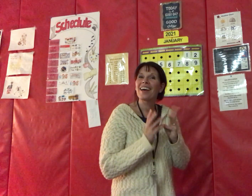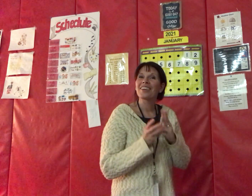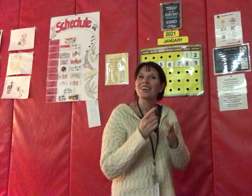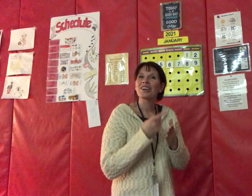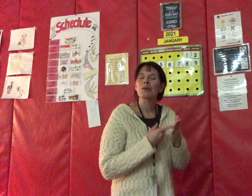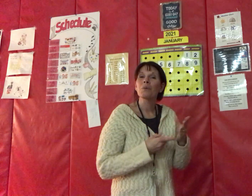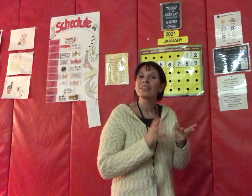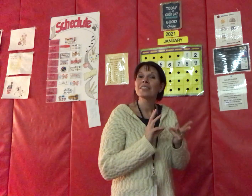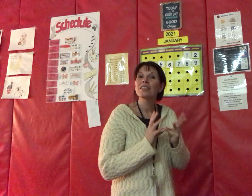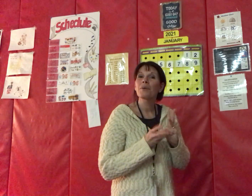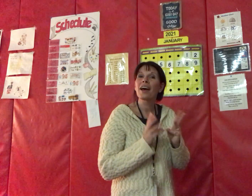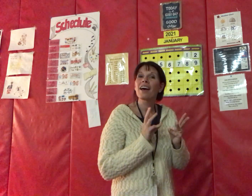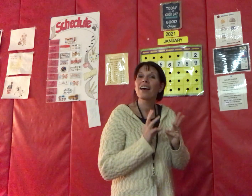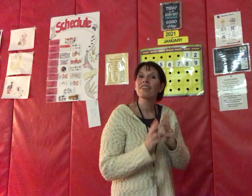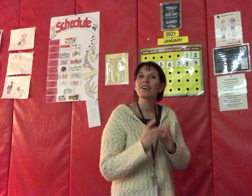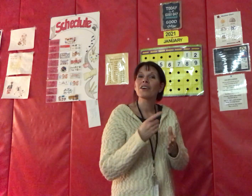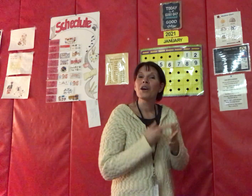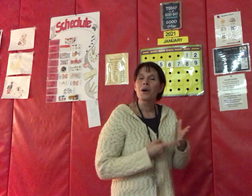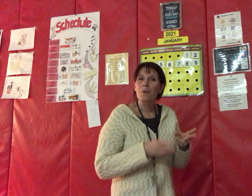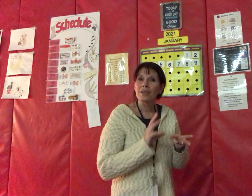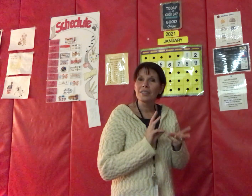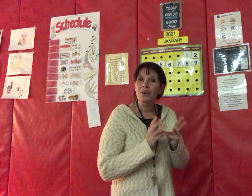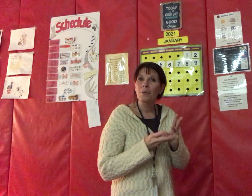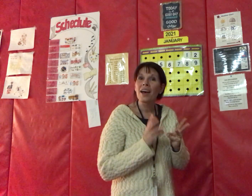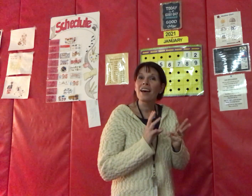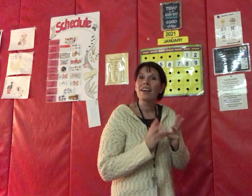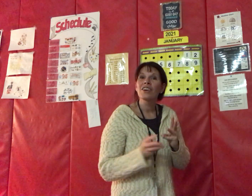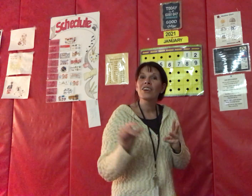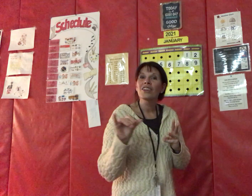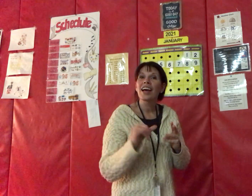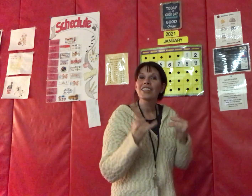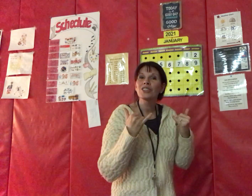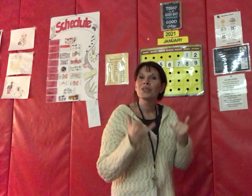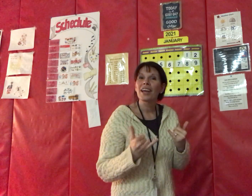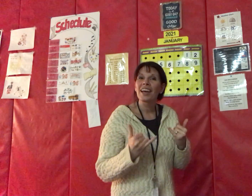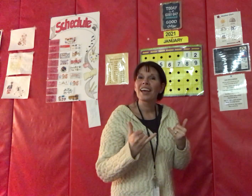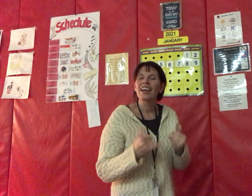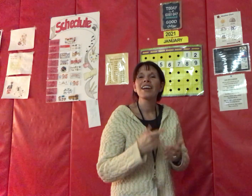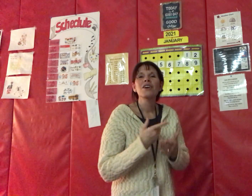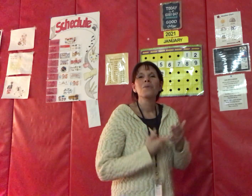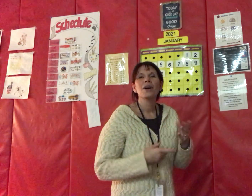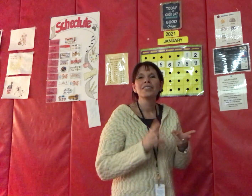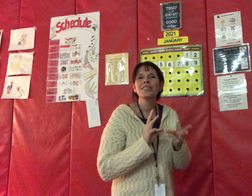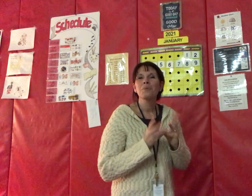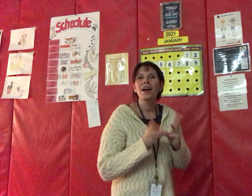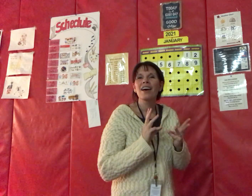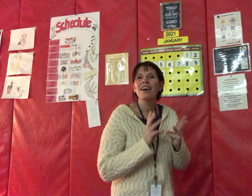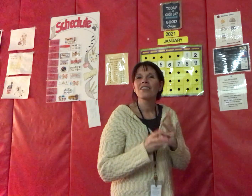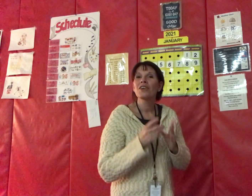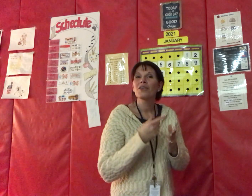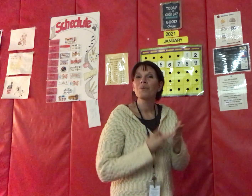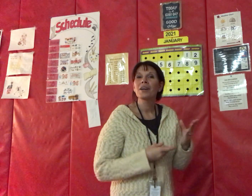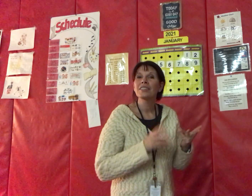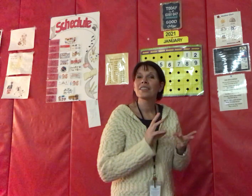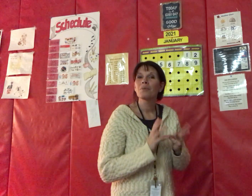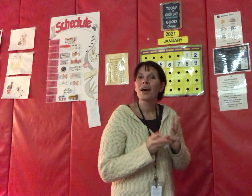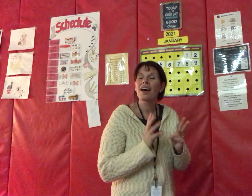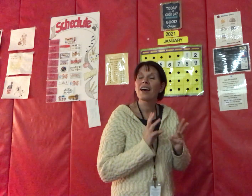weather? What's the weather? What's the weather like today? What's the weather? What's the